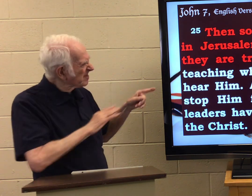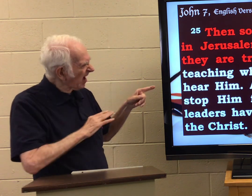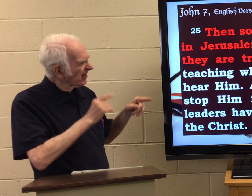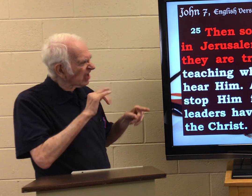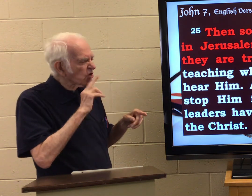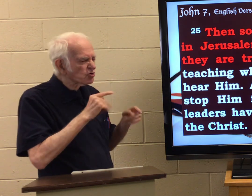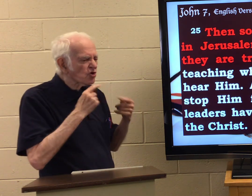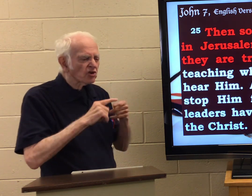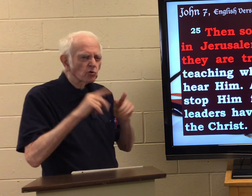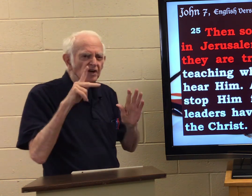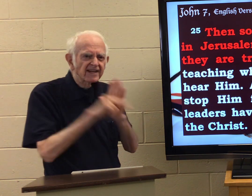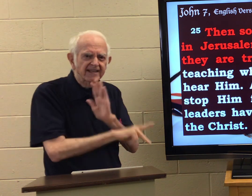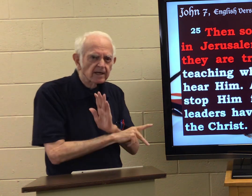"This is the man they're trying to kill."